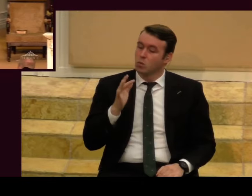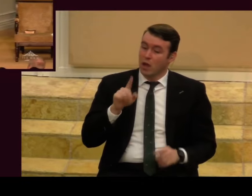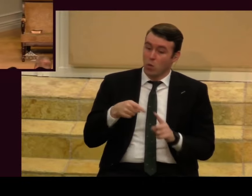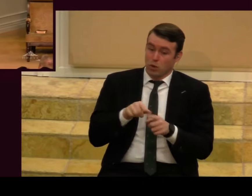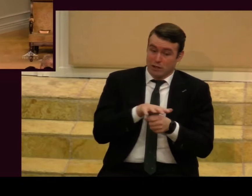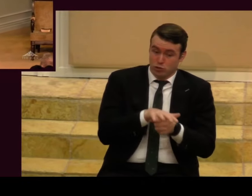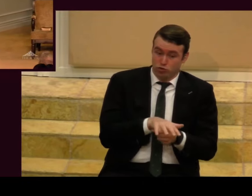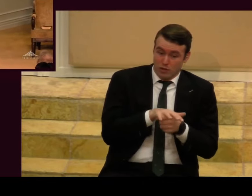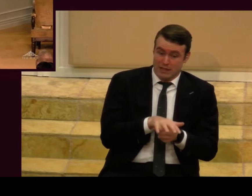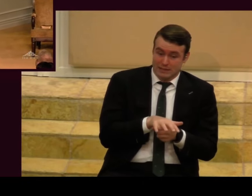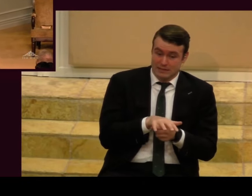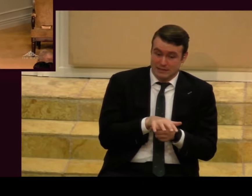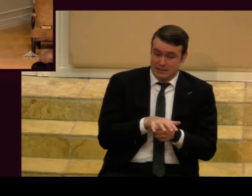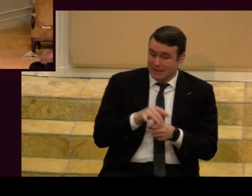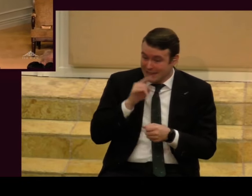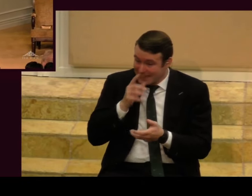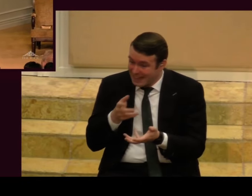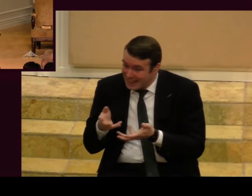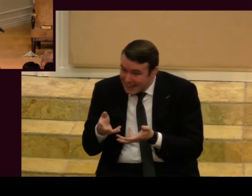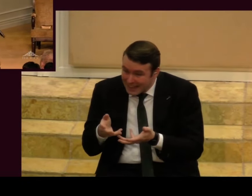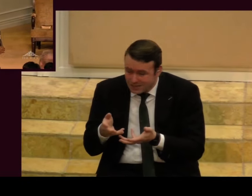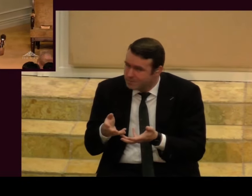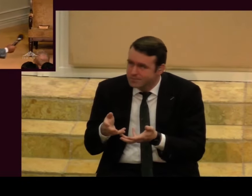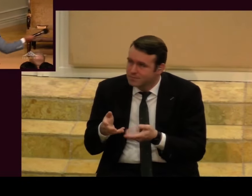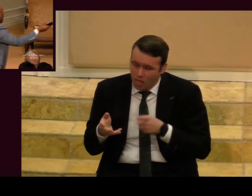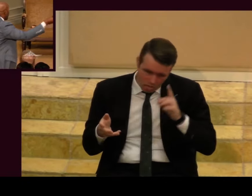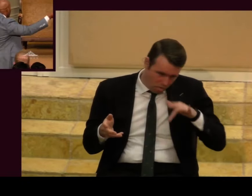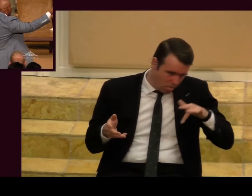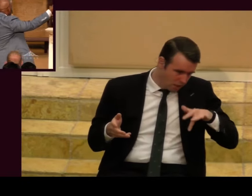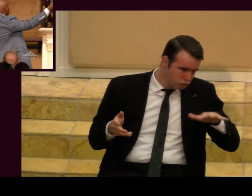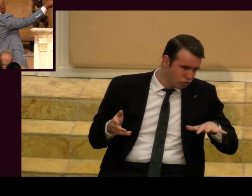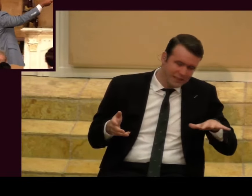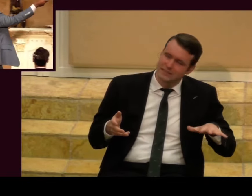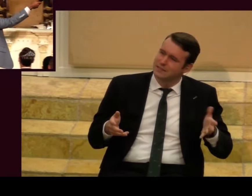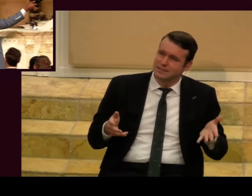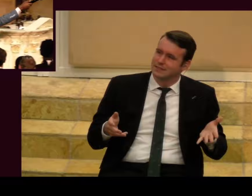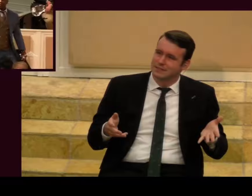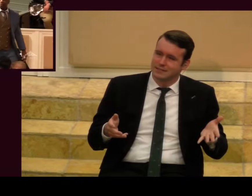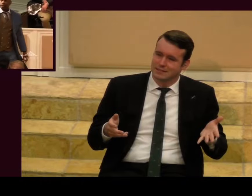See, because when you're stressed out, you can't play with your kids like you're supposed to.